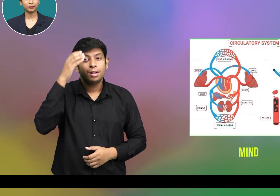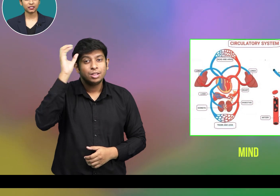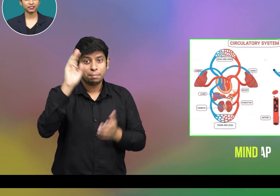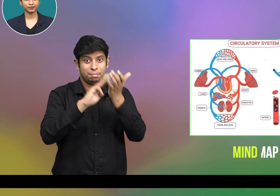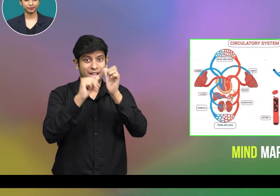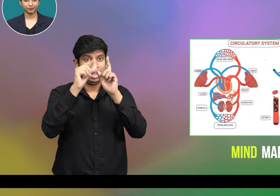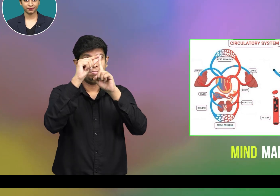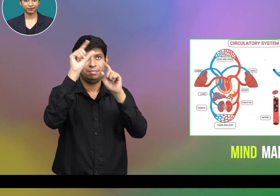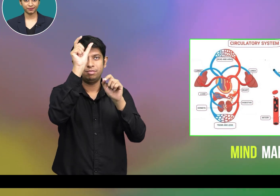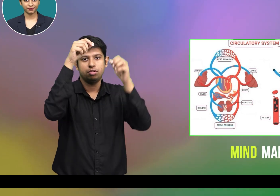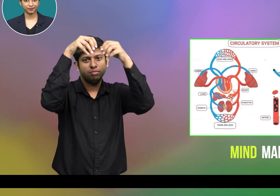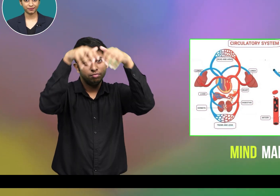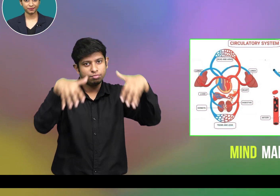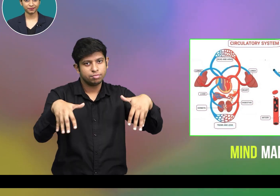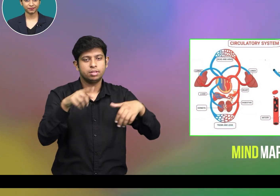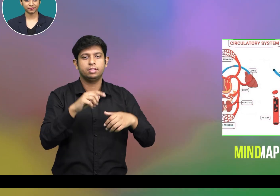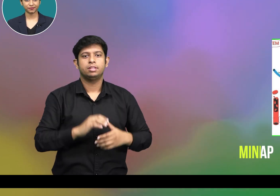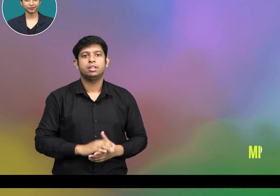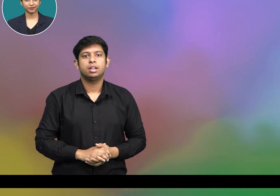Mind map.